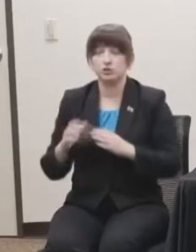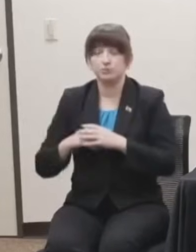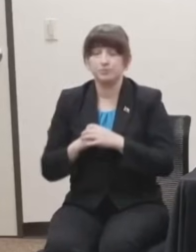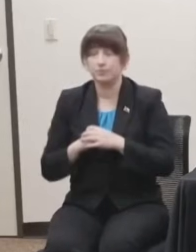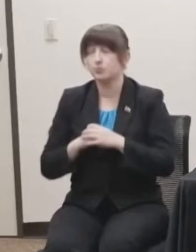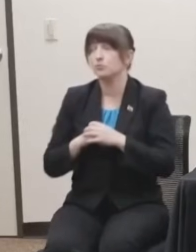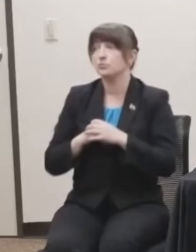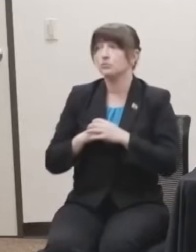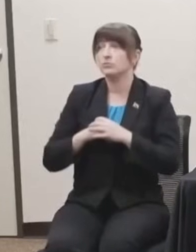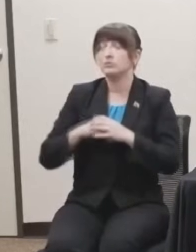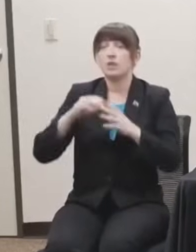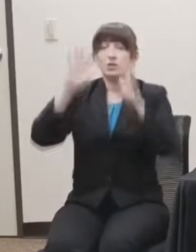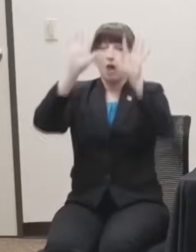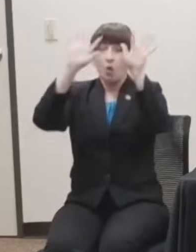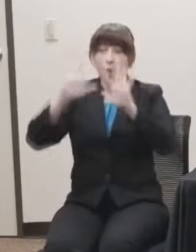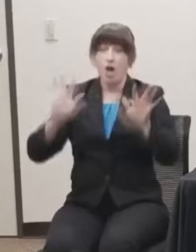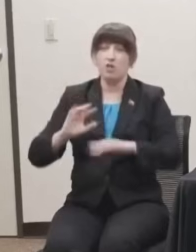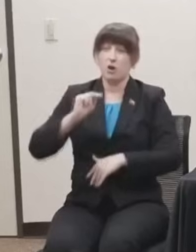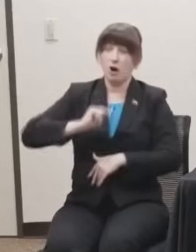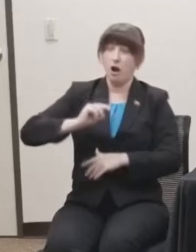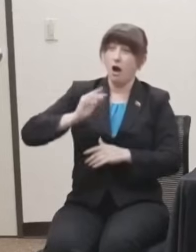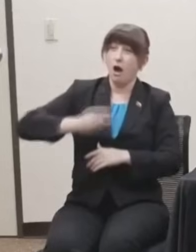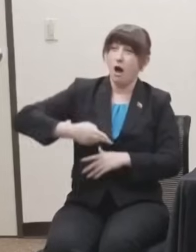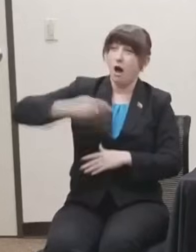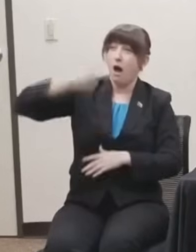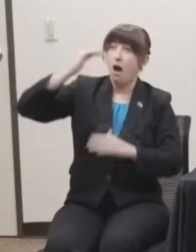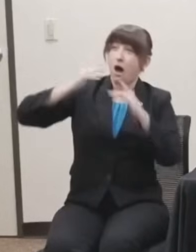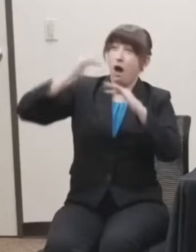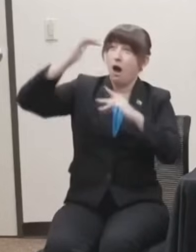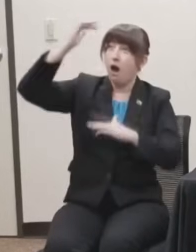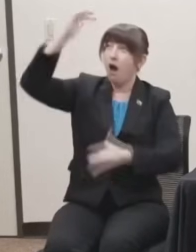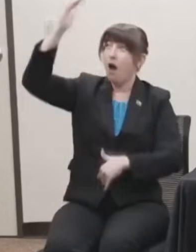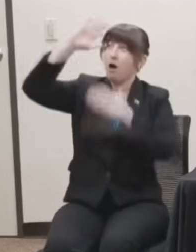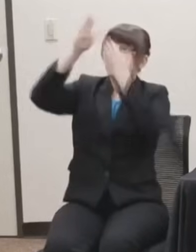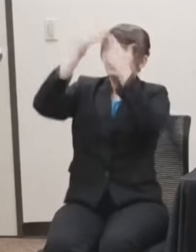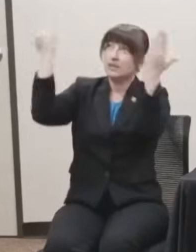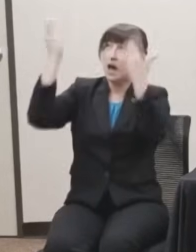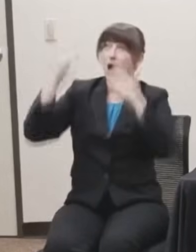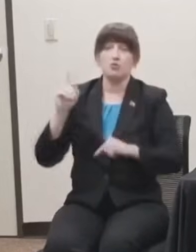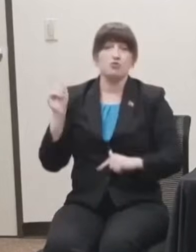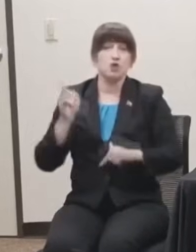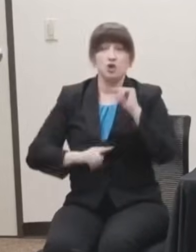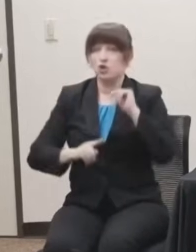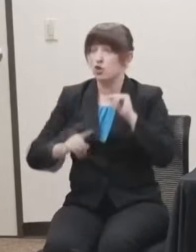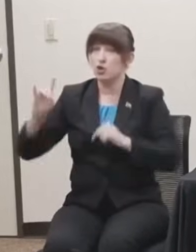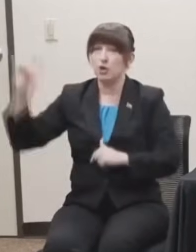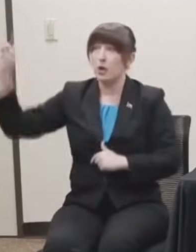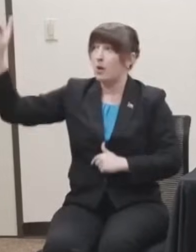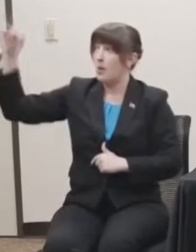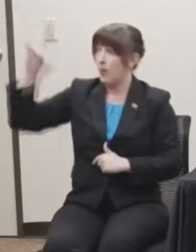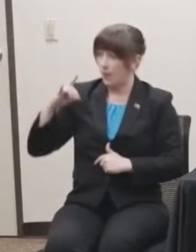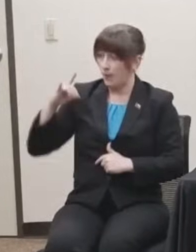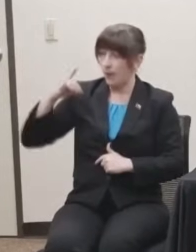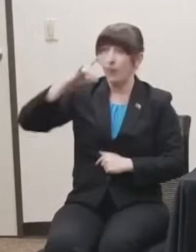18,000 feet, we could not transit from the Gulf of America to the Kerrville area.